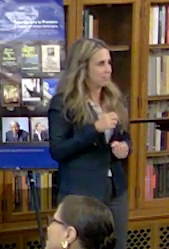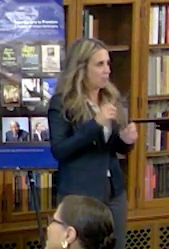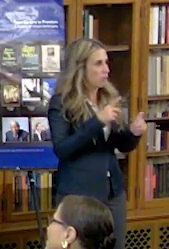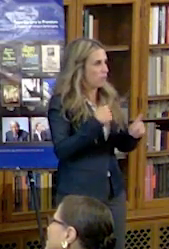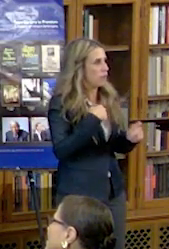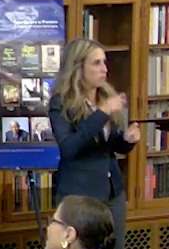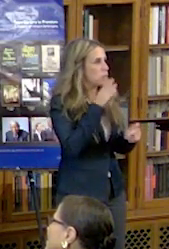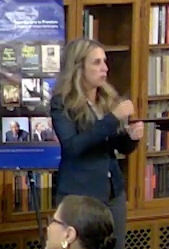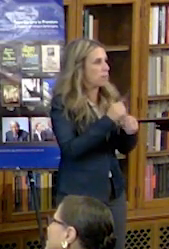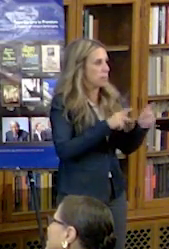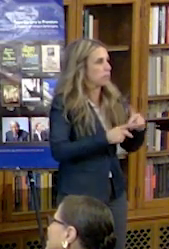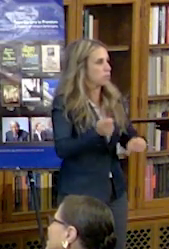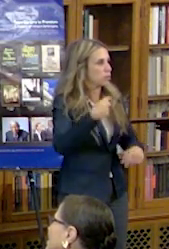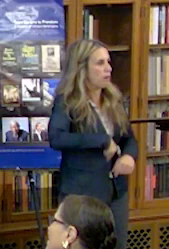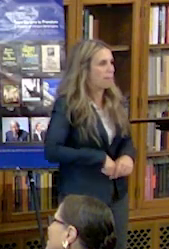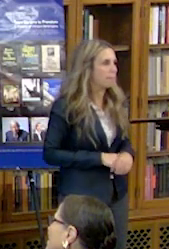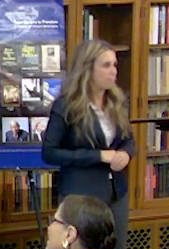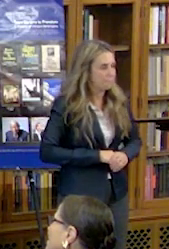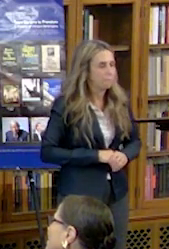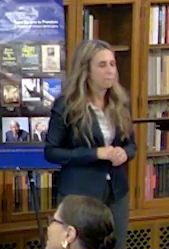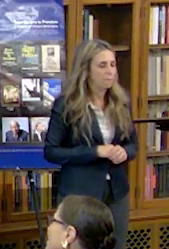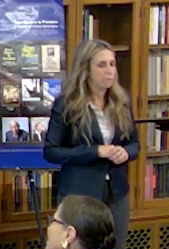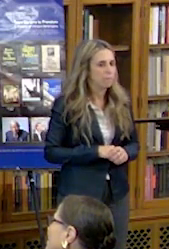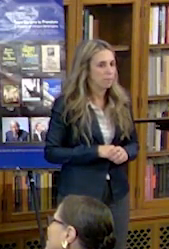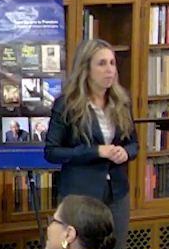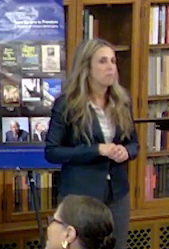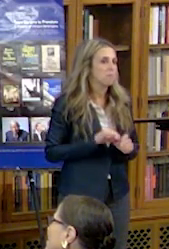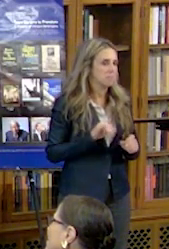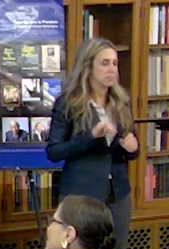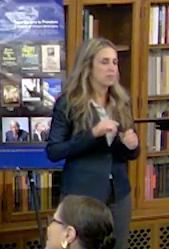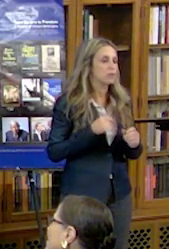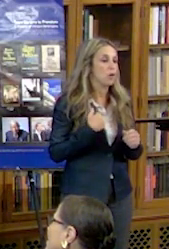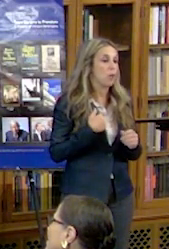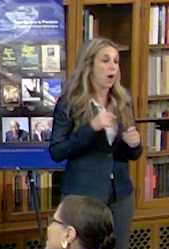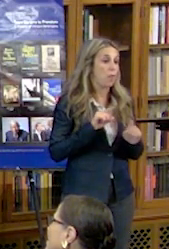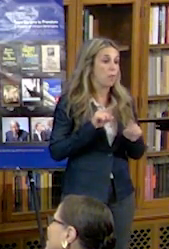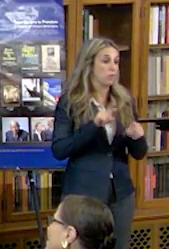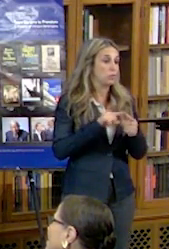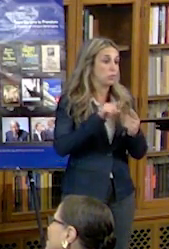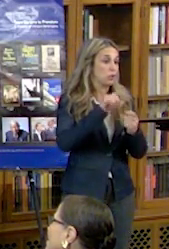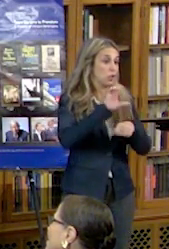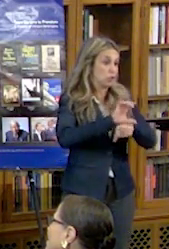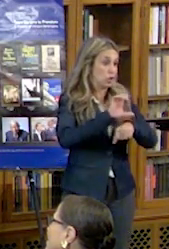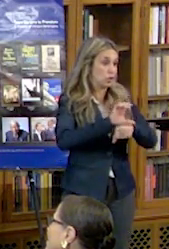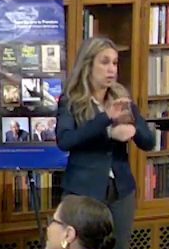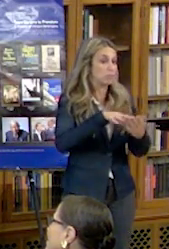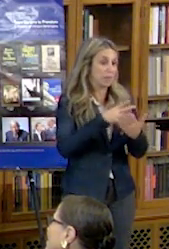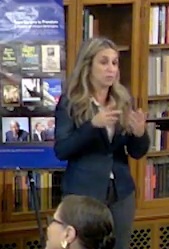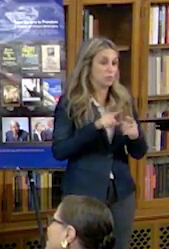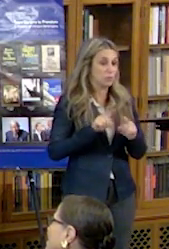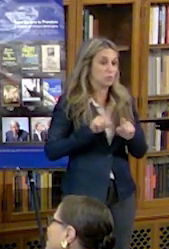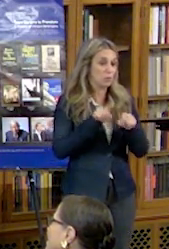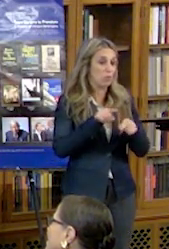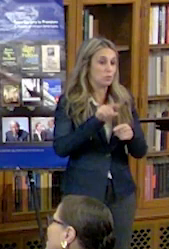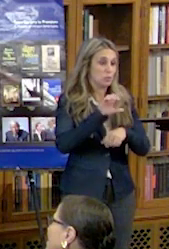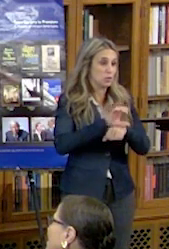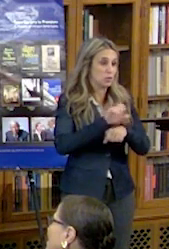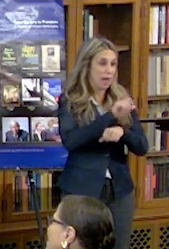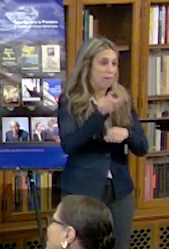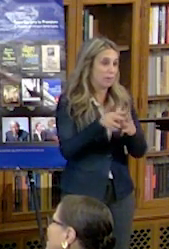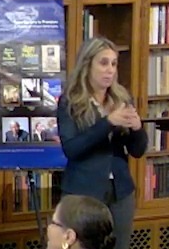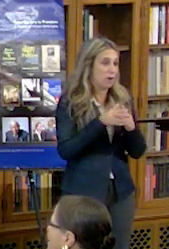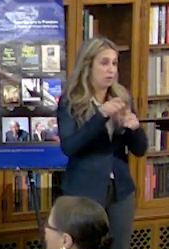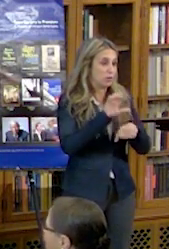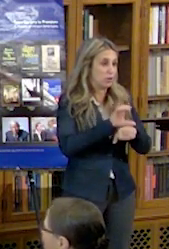people to come now and they had me scheduled to come to a church one of the African-American churches